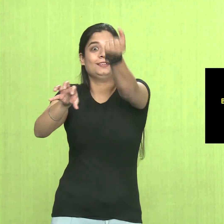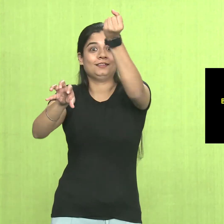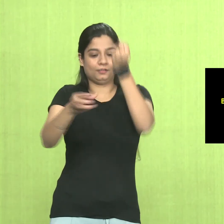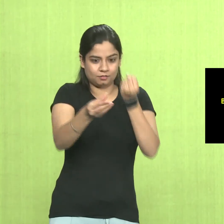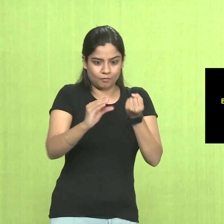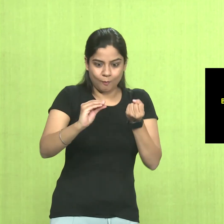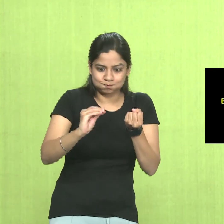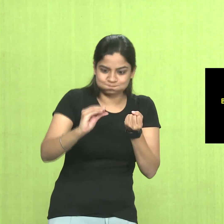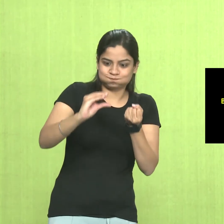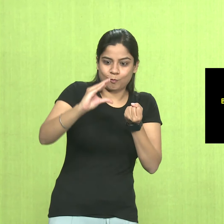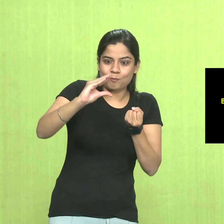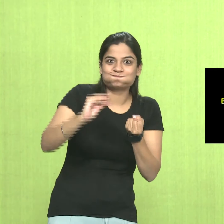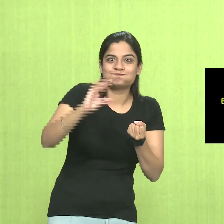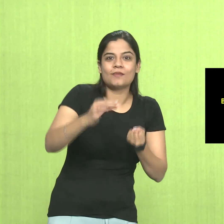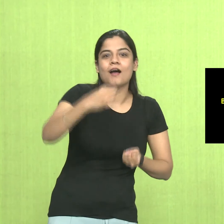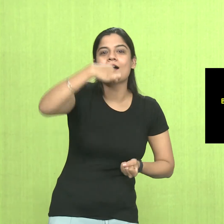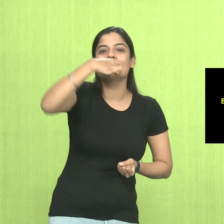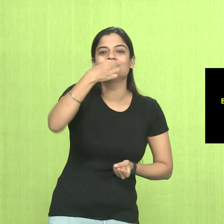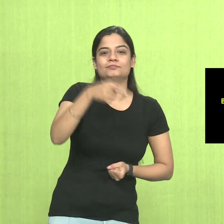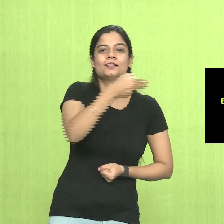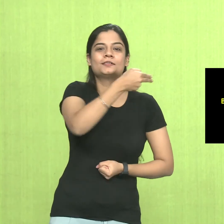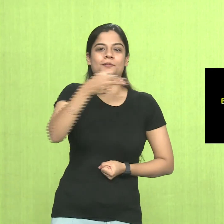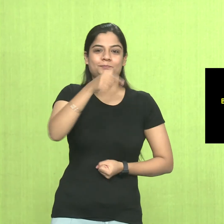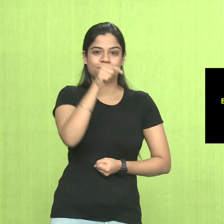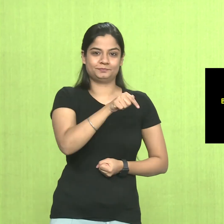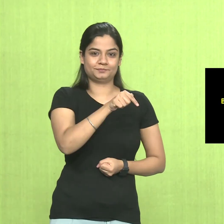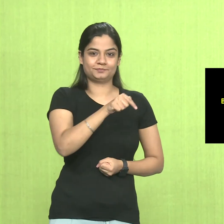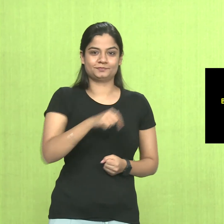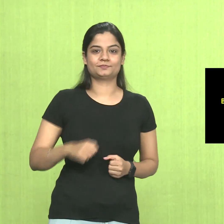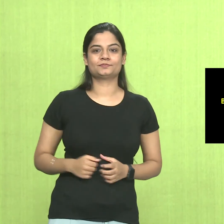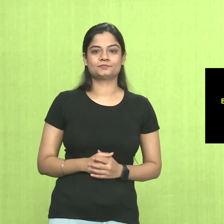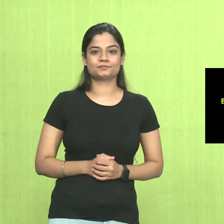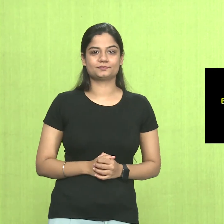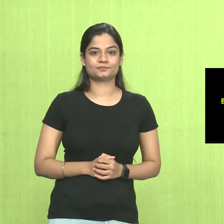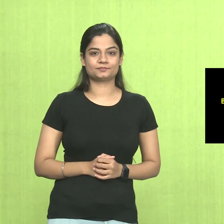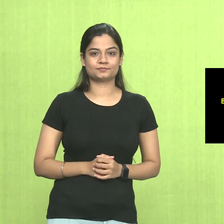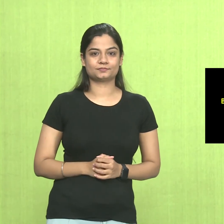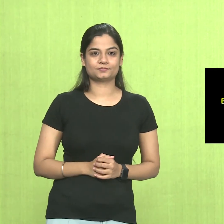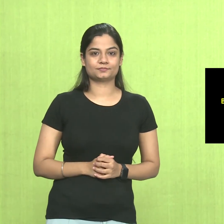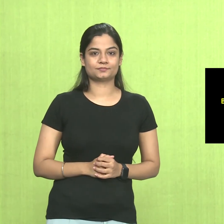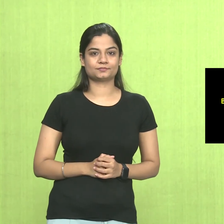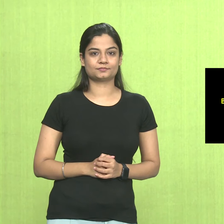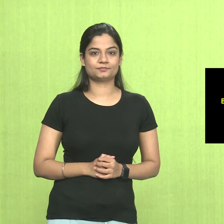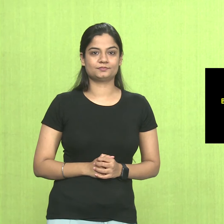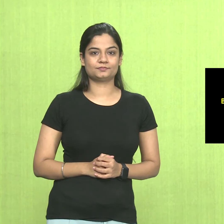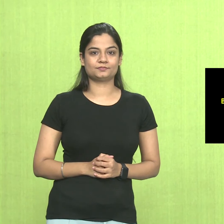cooked in microwaves or ovens. It's porous inside and soft on the top, cakes, biscuits, etc.